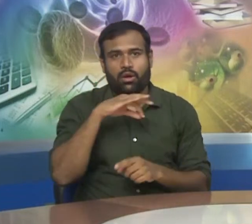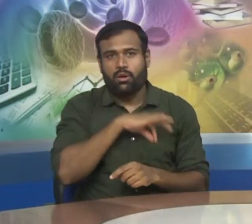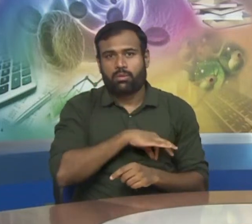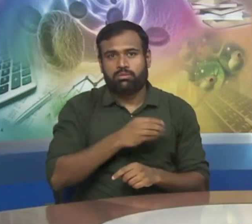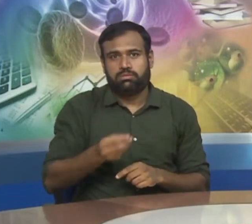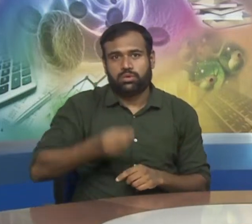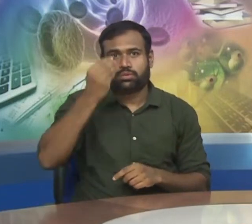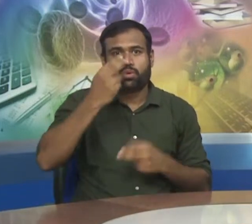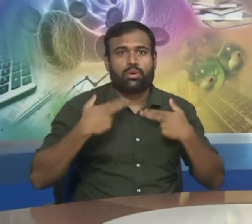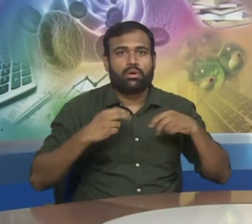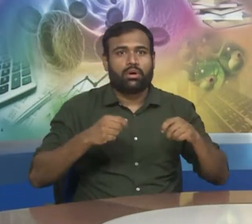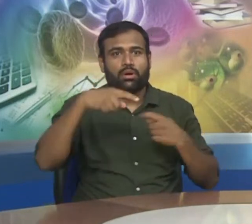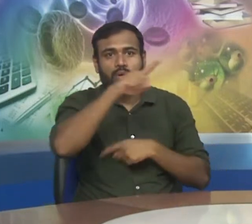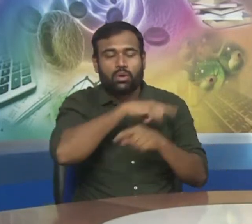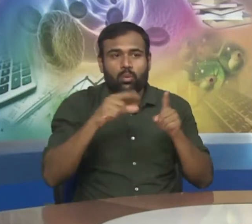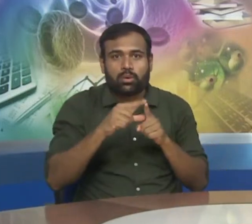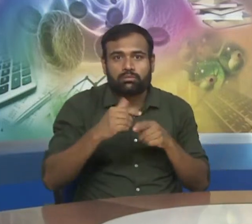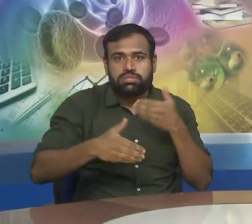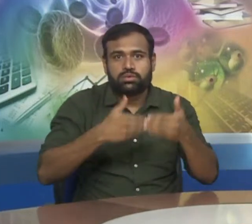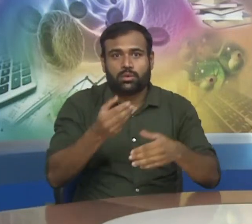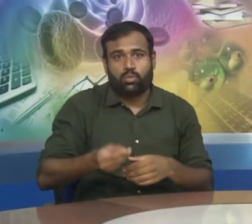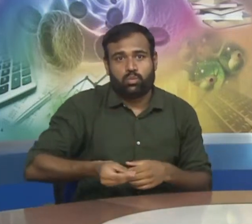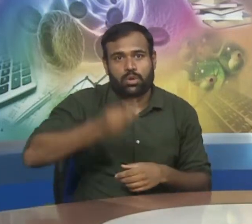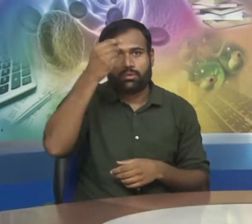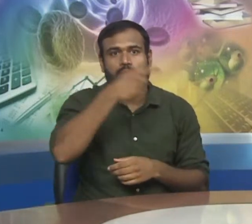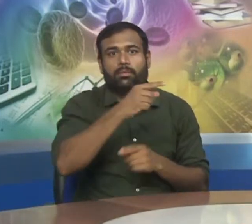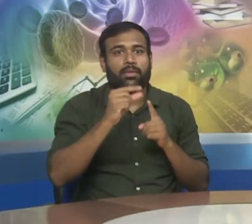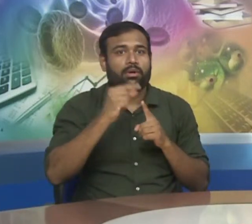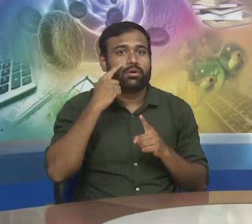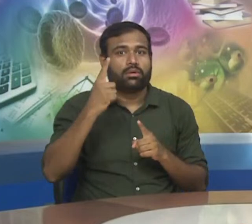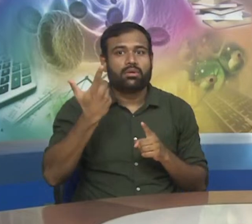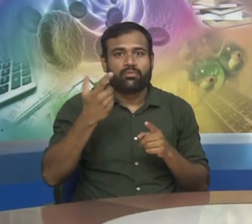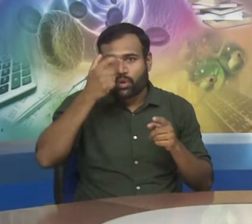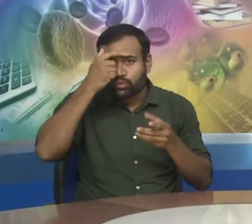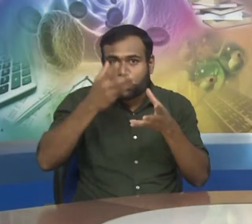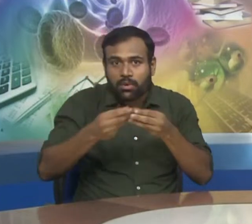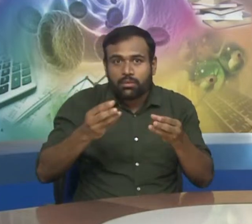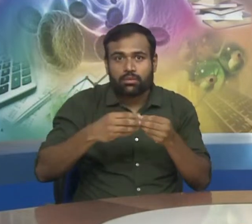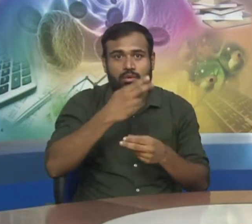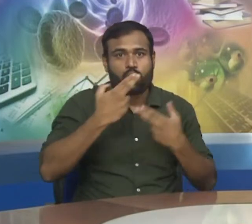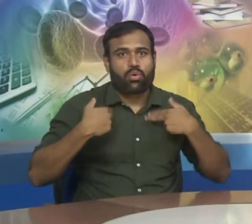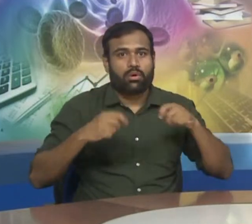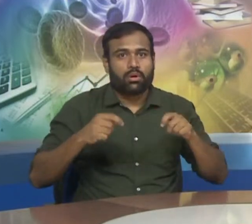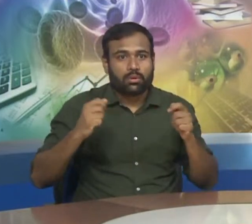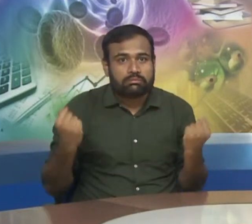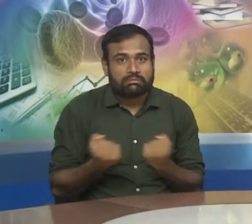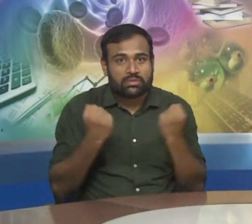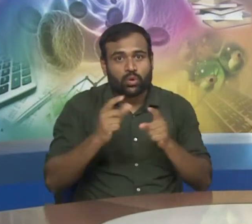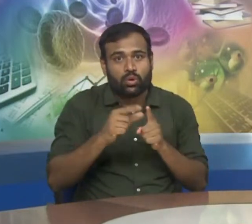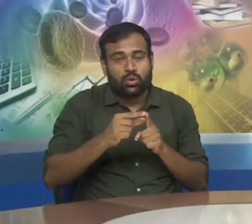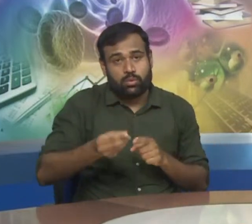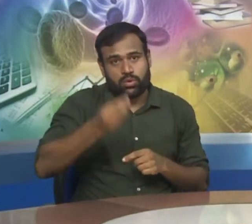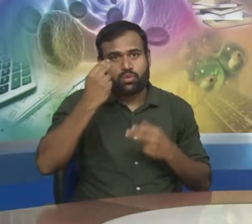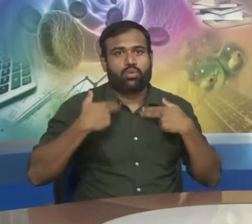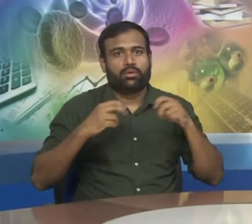It is the privilege of the court to entertain the application of public interest litigation.